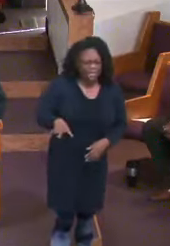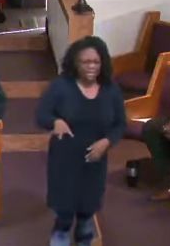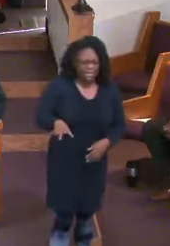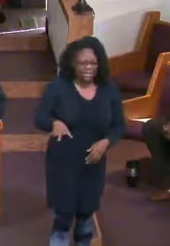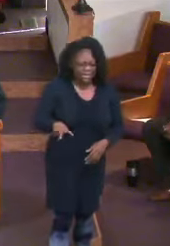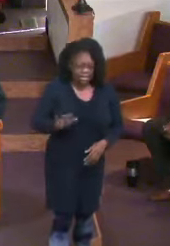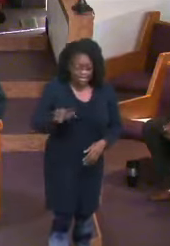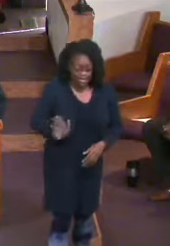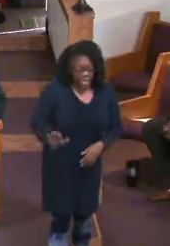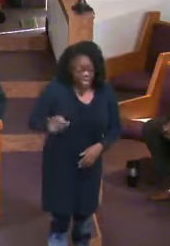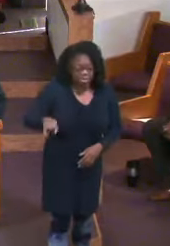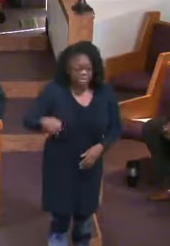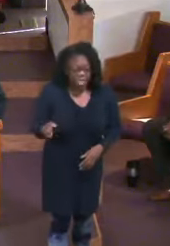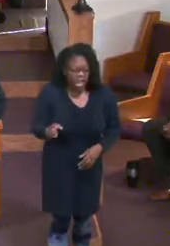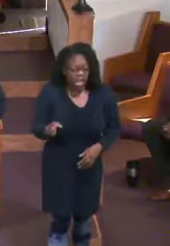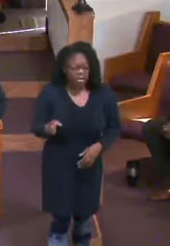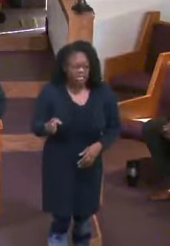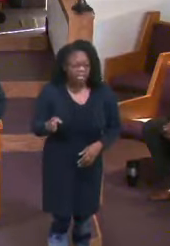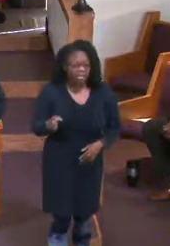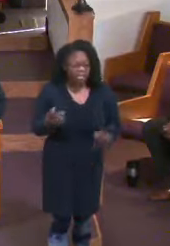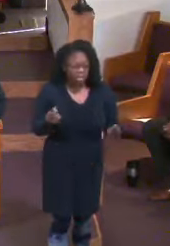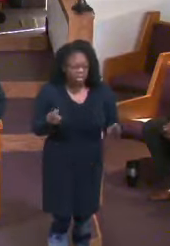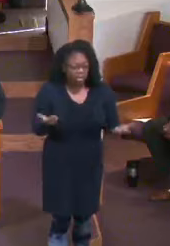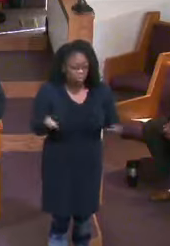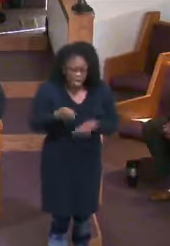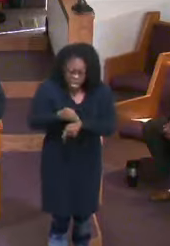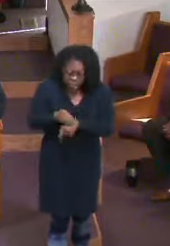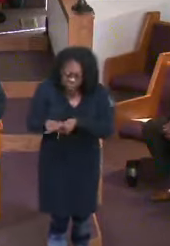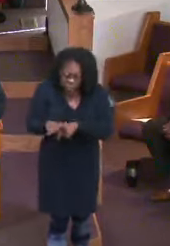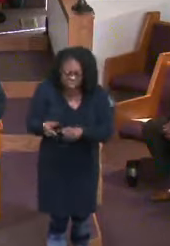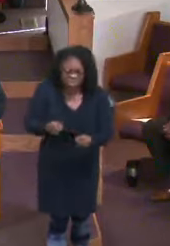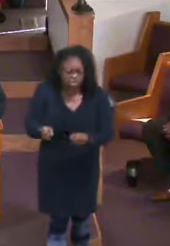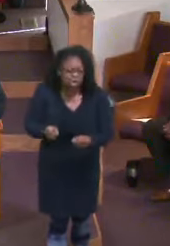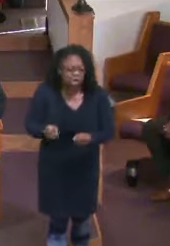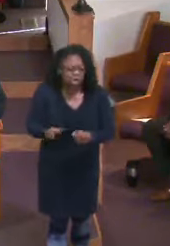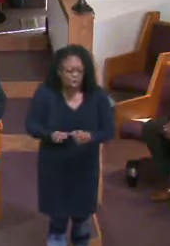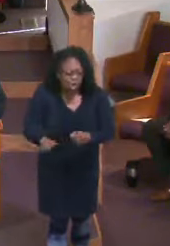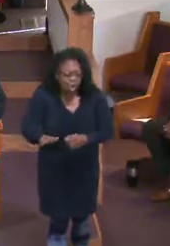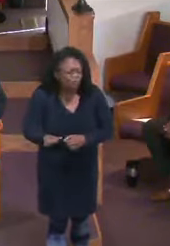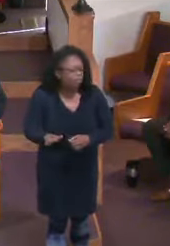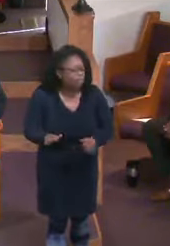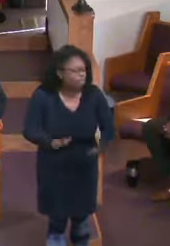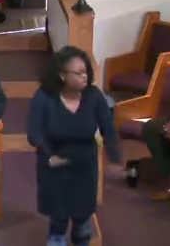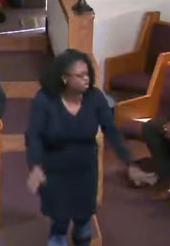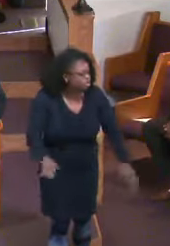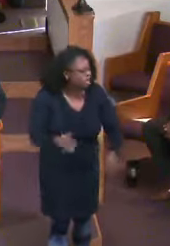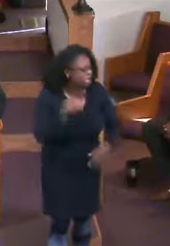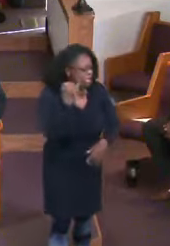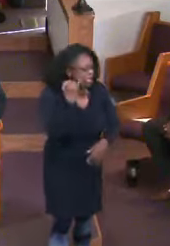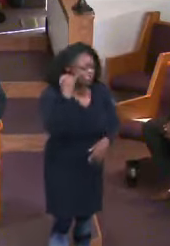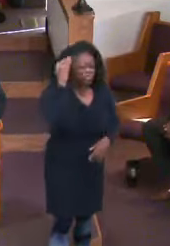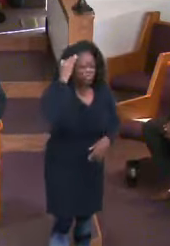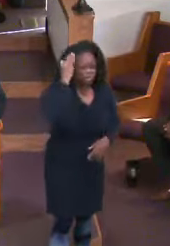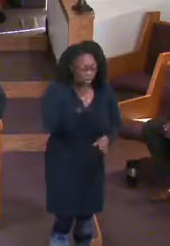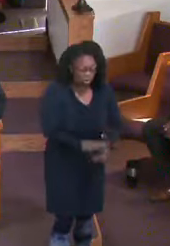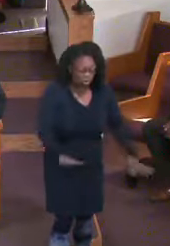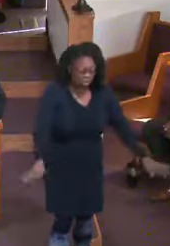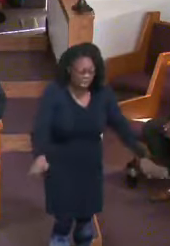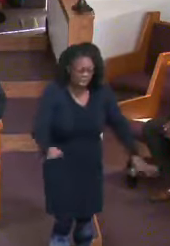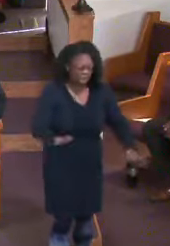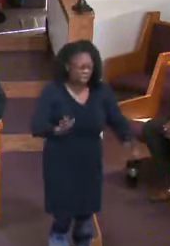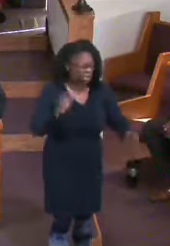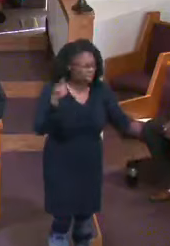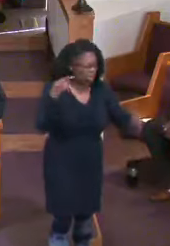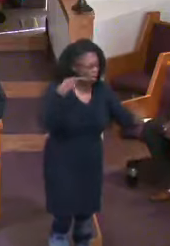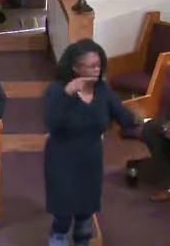to influence some control over their children. If you know your child is headed in the wrong direction in life, you